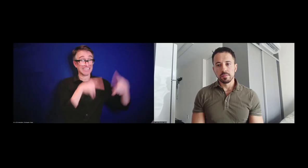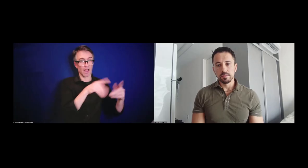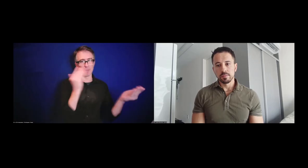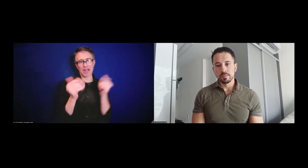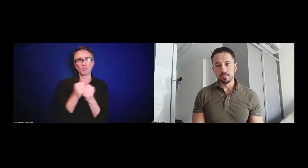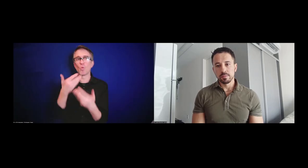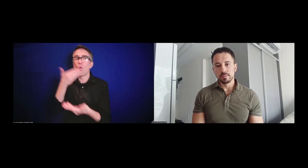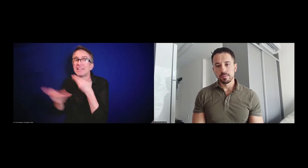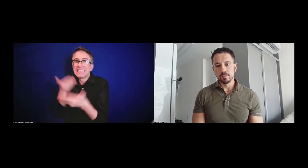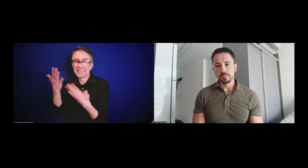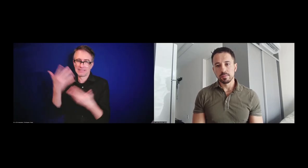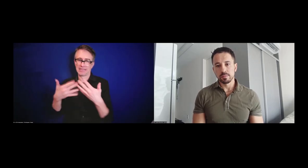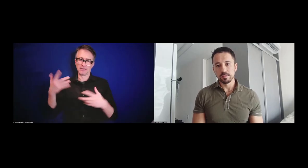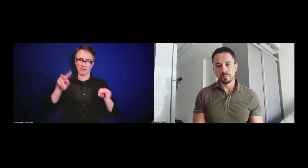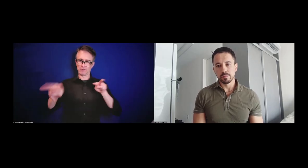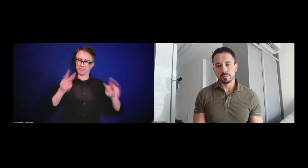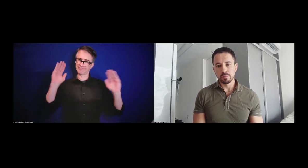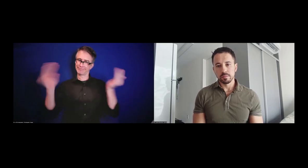collecting qualitative